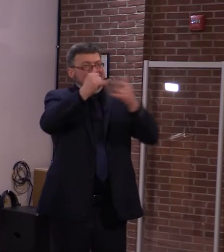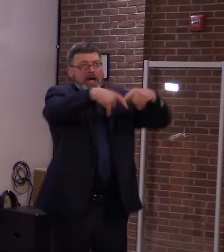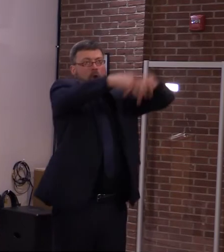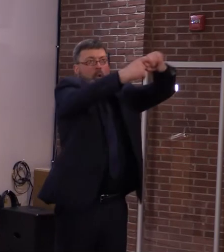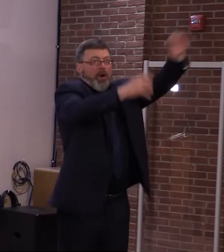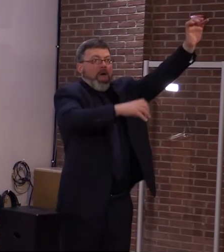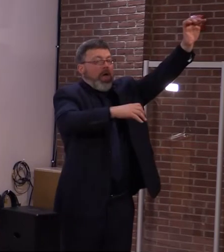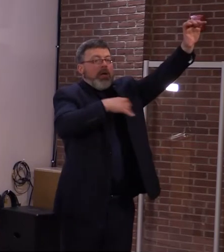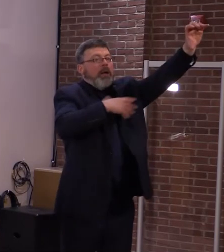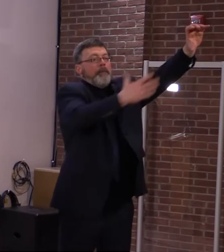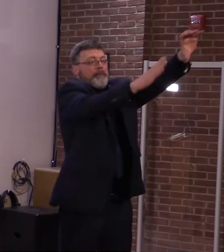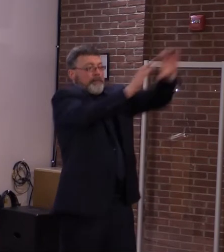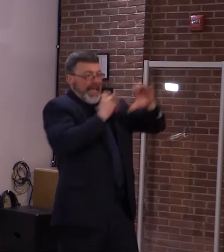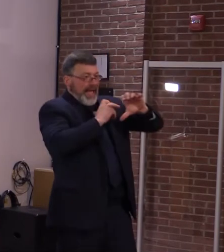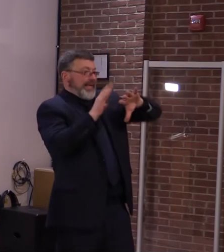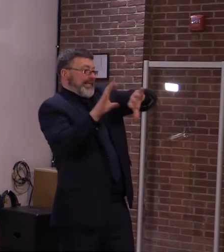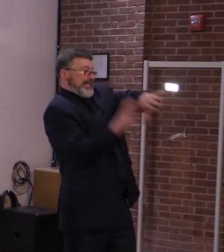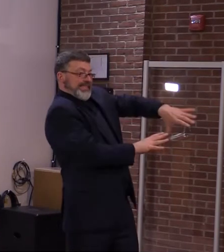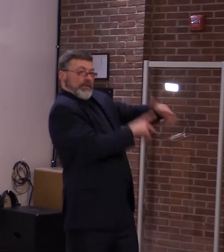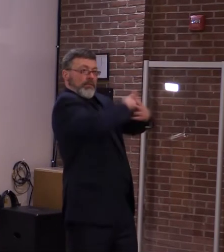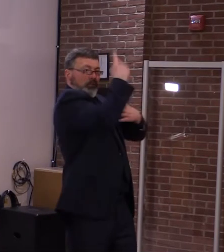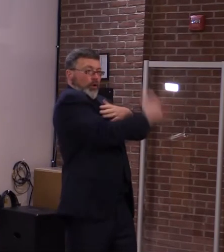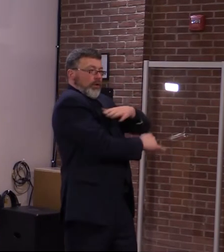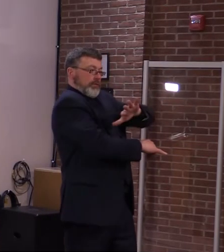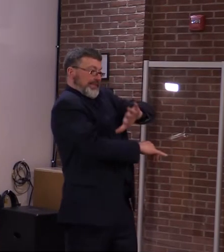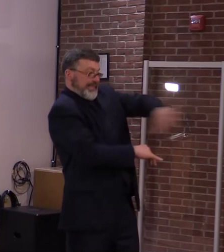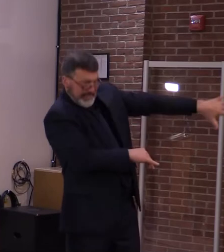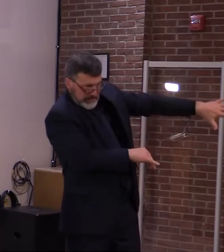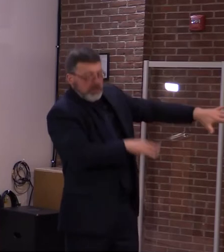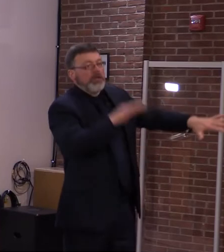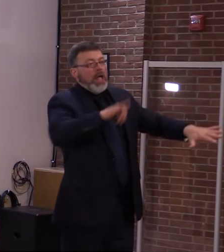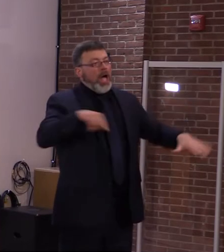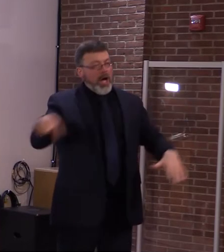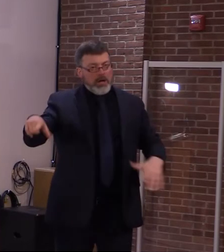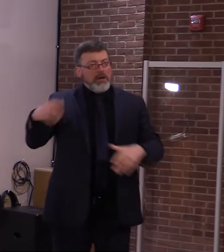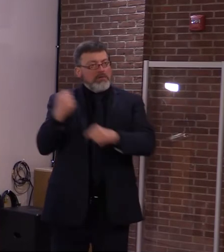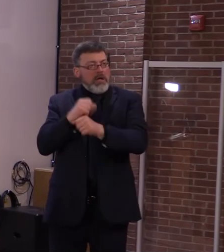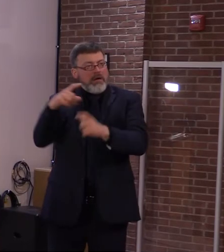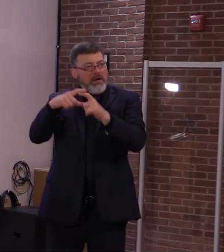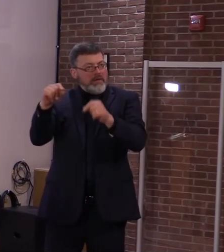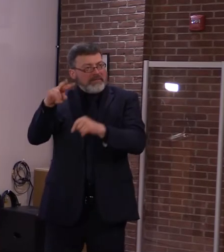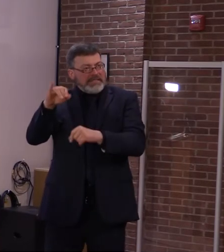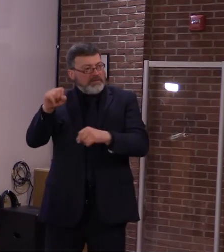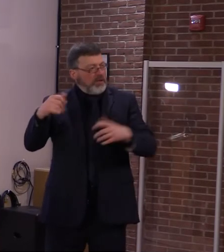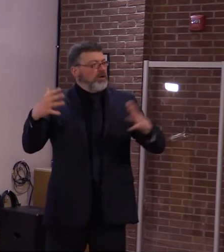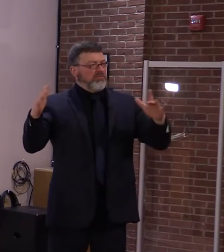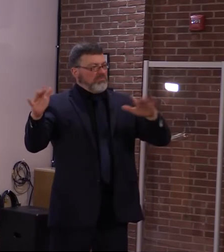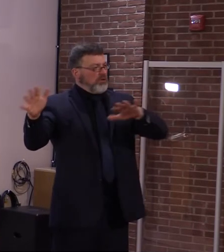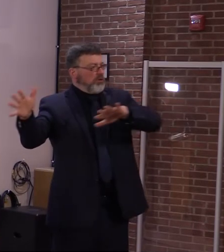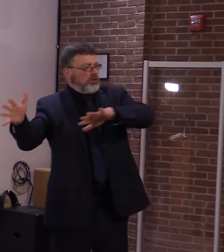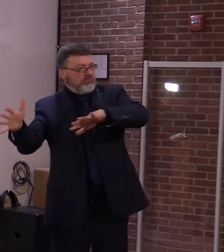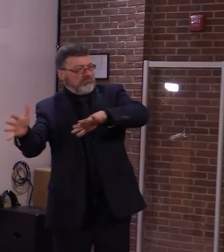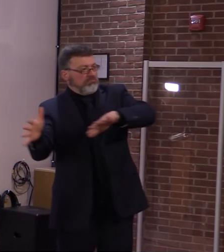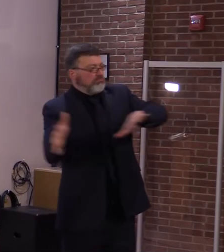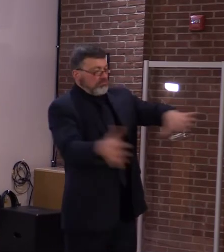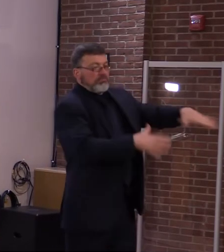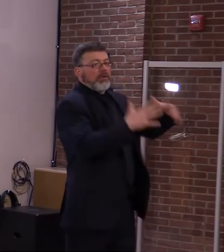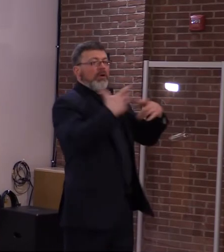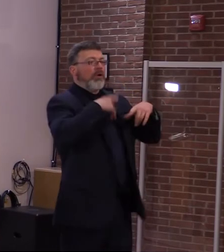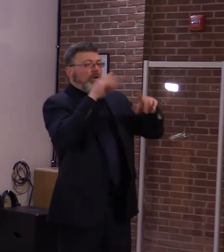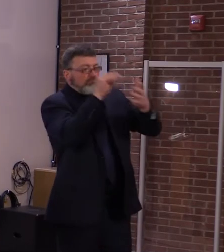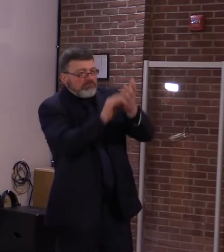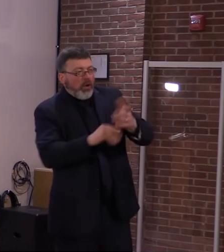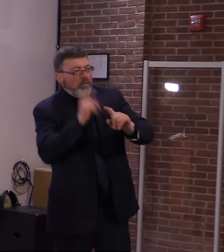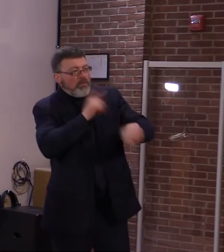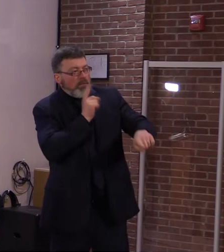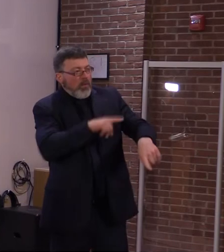immigration status. So we're keeping track of that. We're filing, reports with USCIS as necessary. But, in all practical purposes, we're already